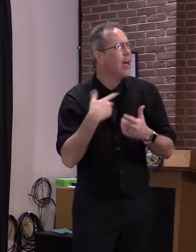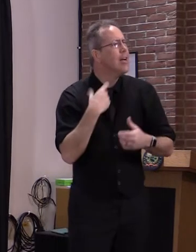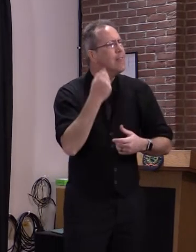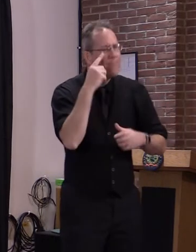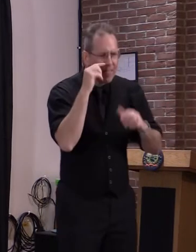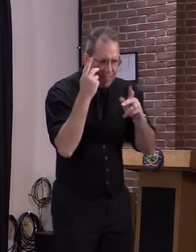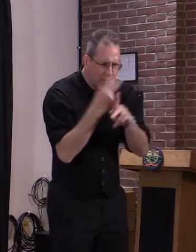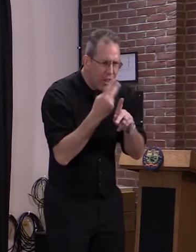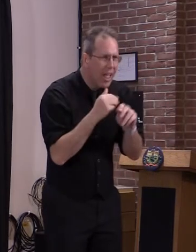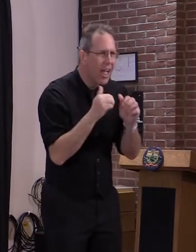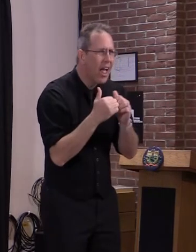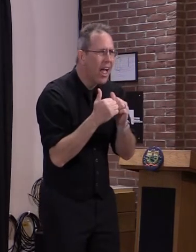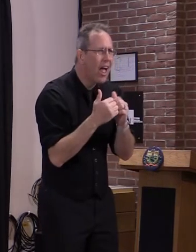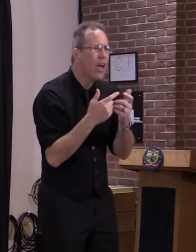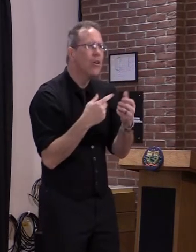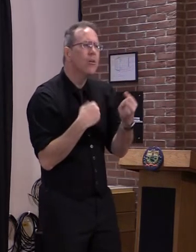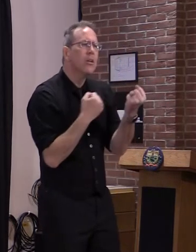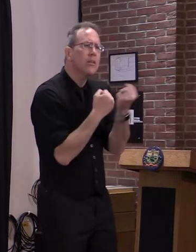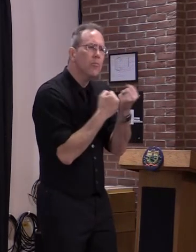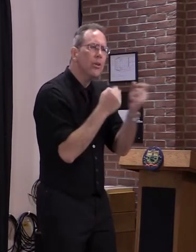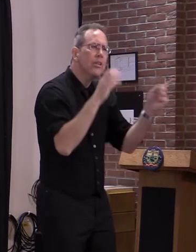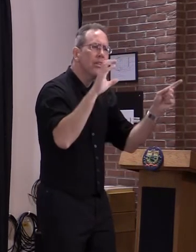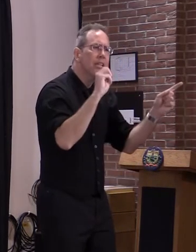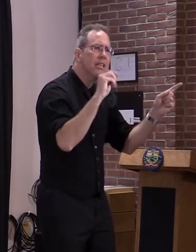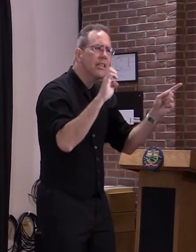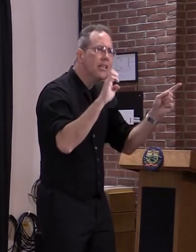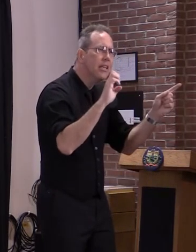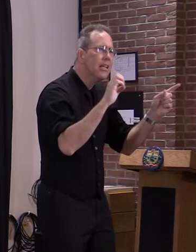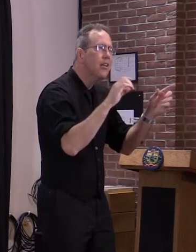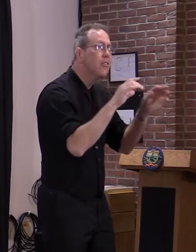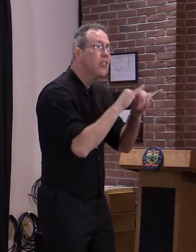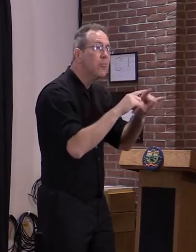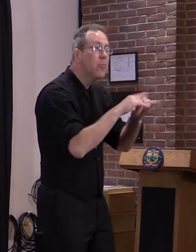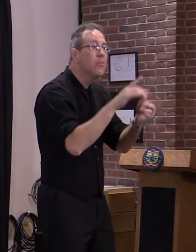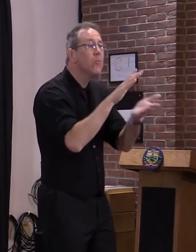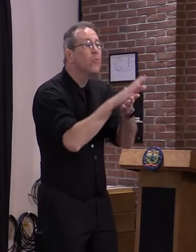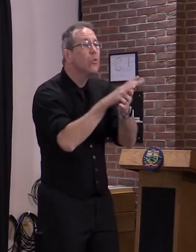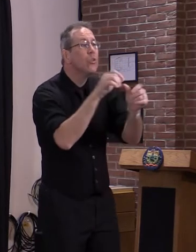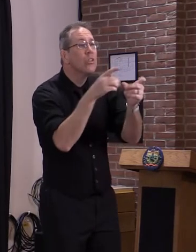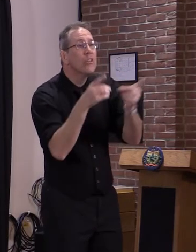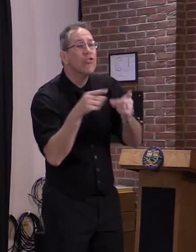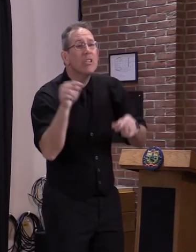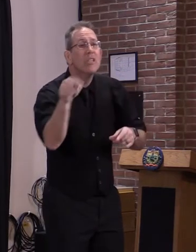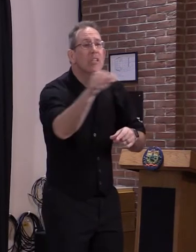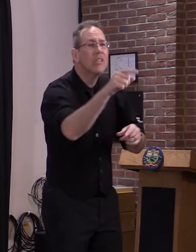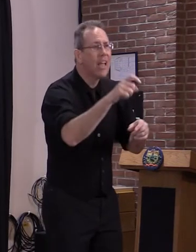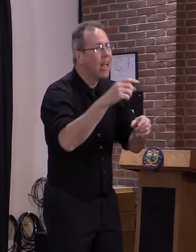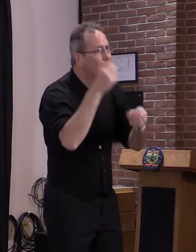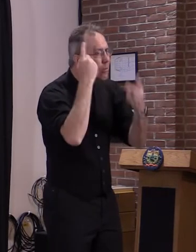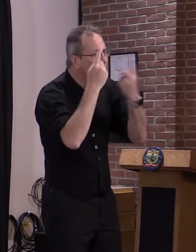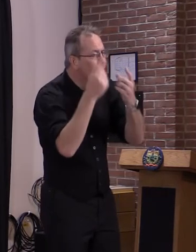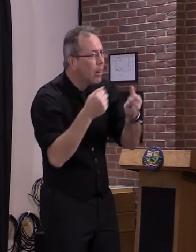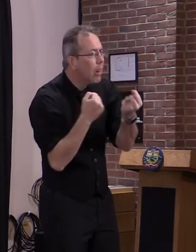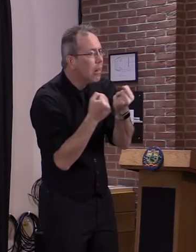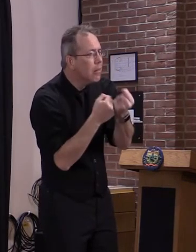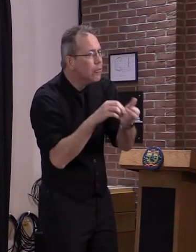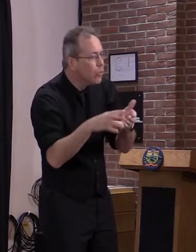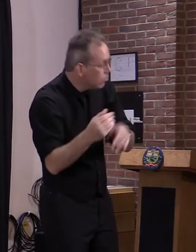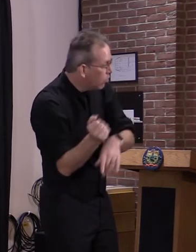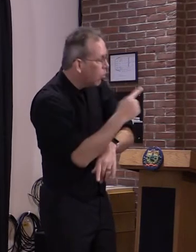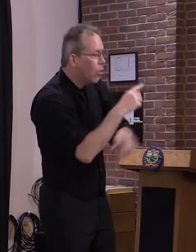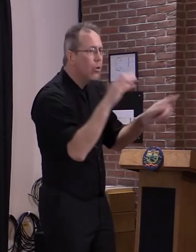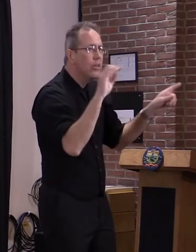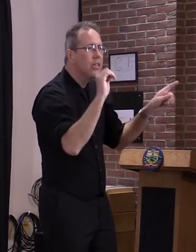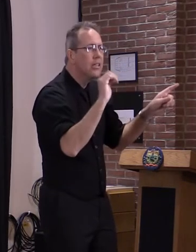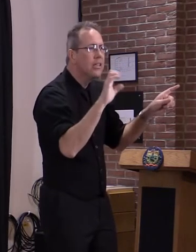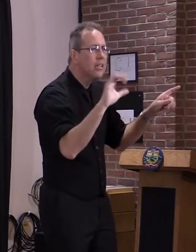are some essentially financial disincentives for schools to support students attending the centers, and we want to work to eliminate that and essentially fund CT right off the top